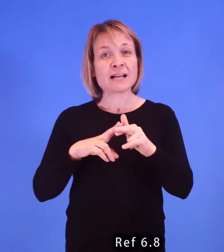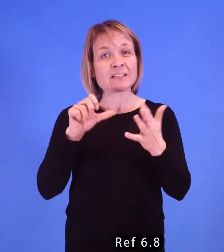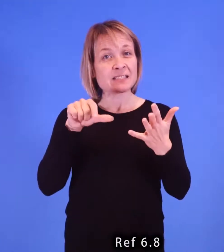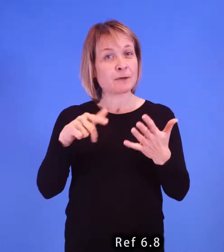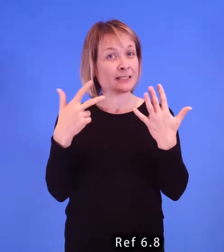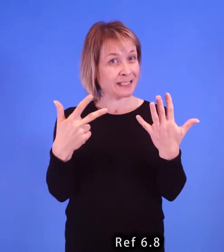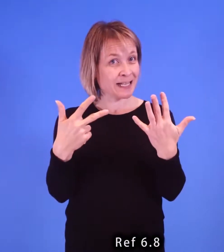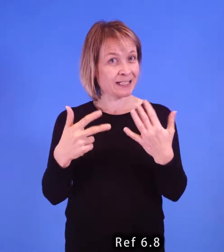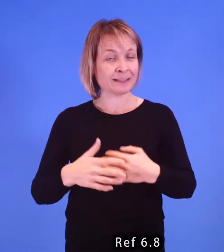Reference 6.8.